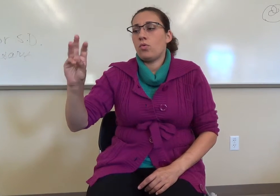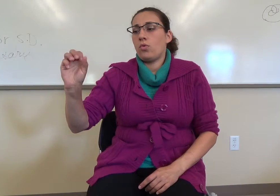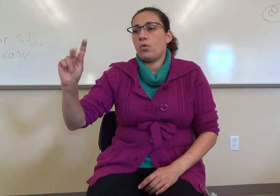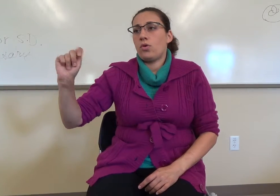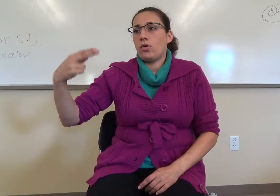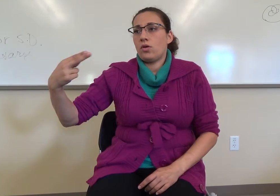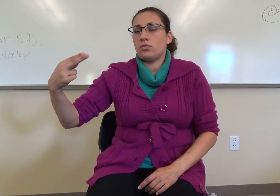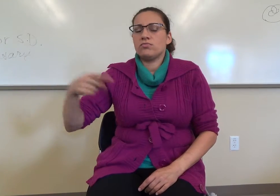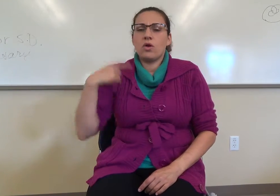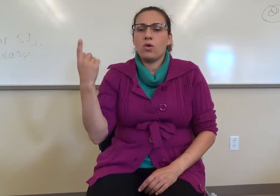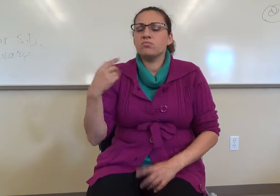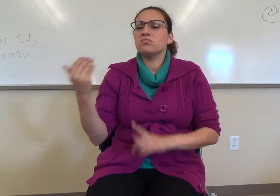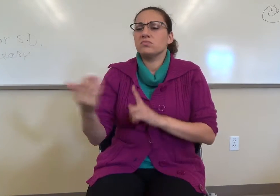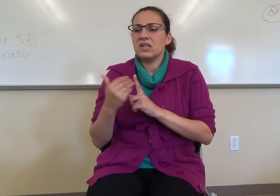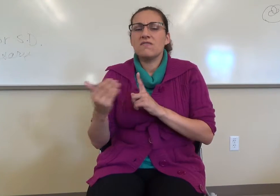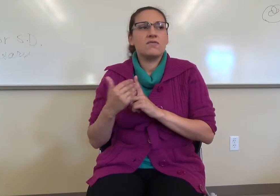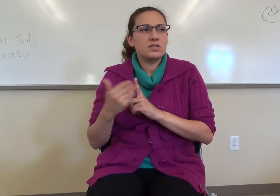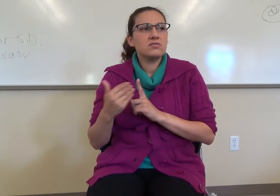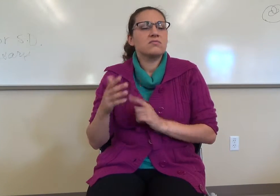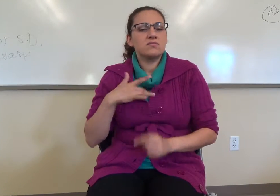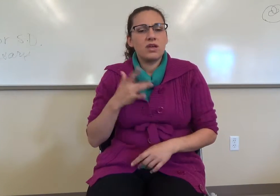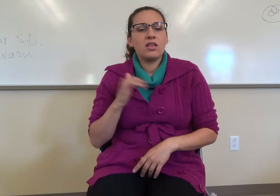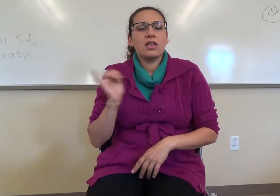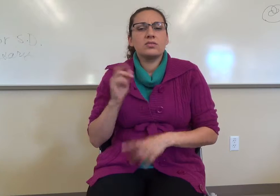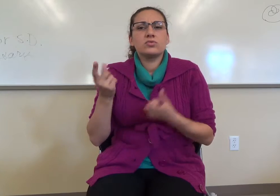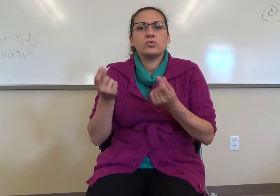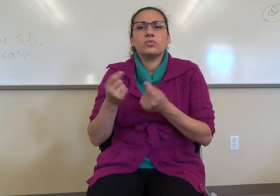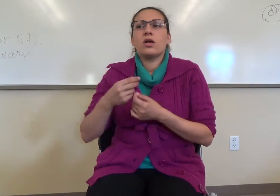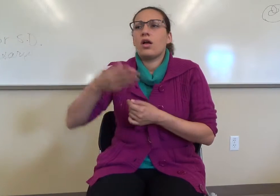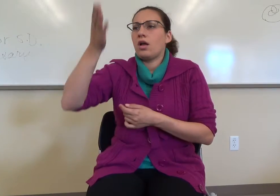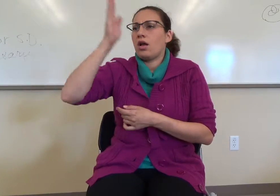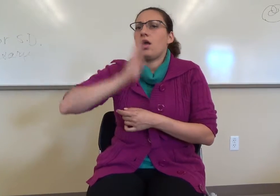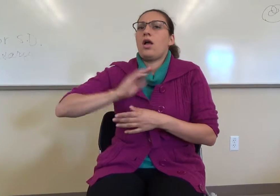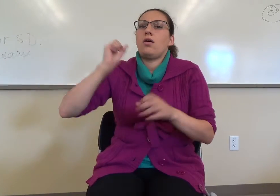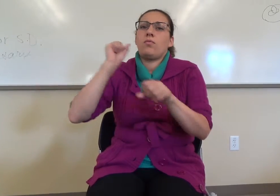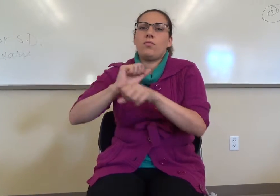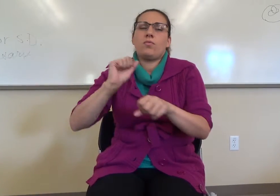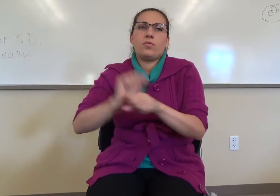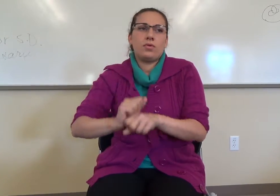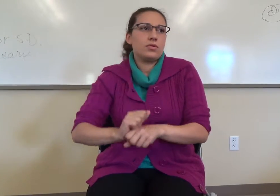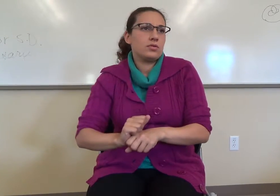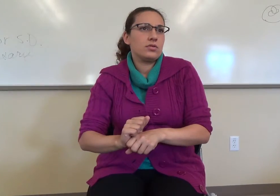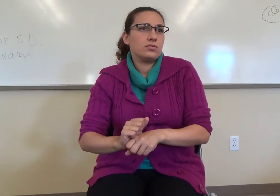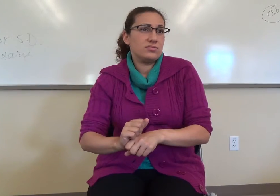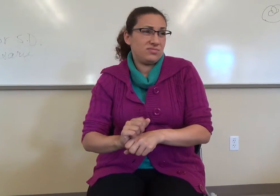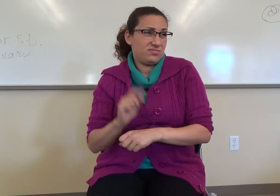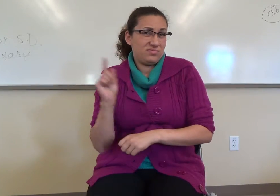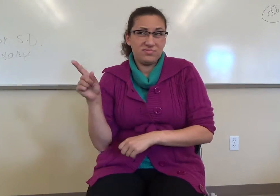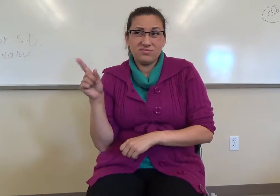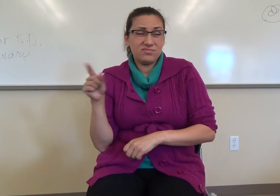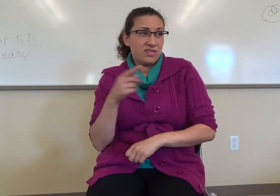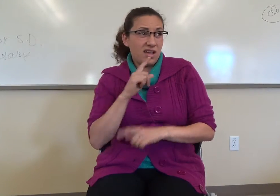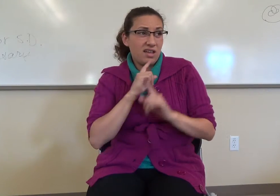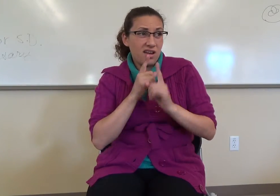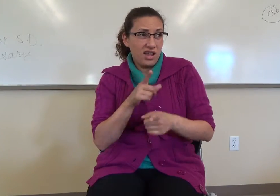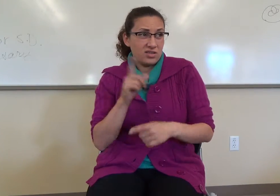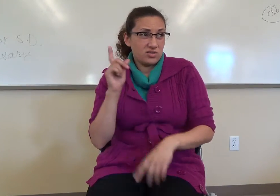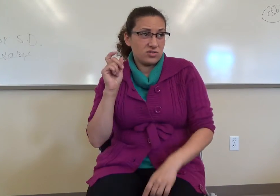Okay, now this takes some thinking. Could this be an answer? It could